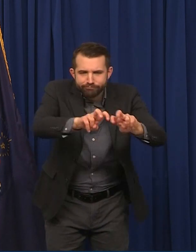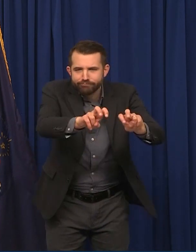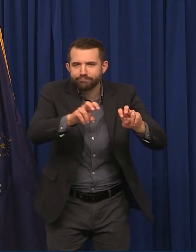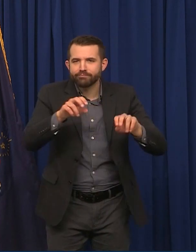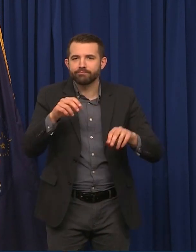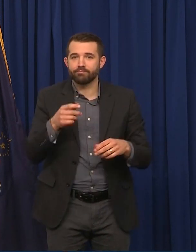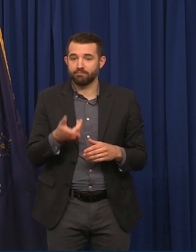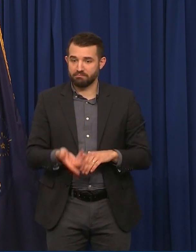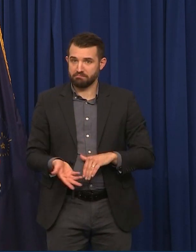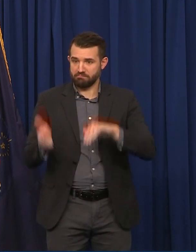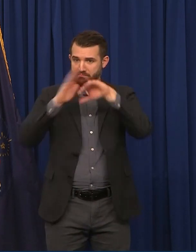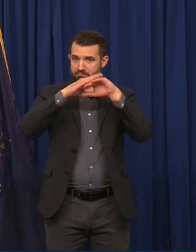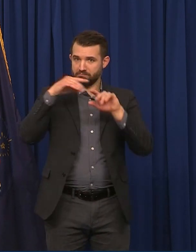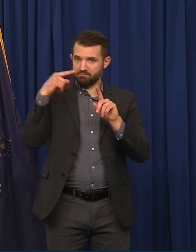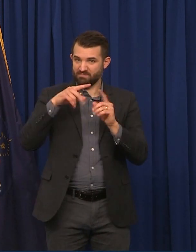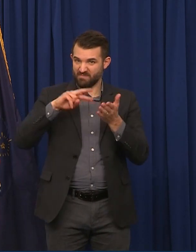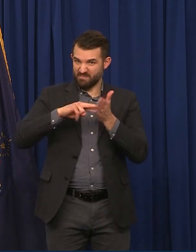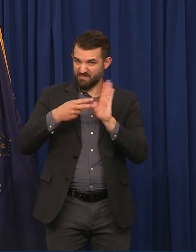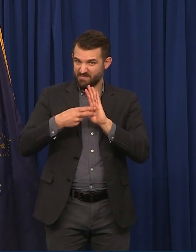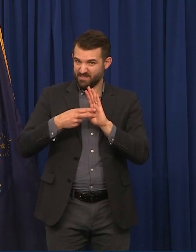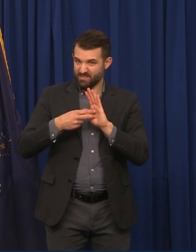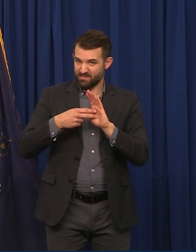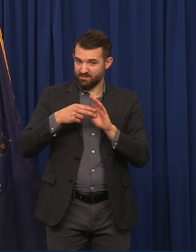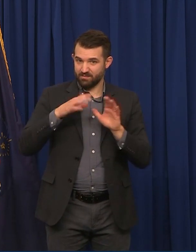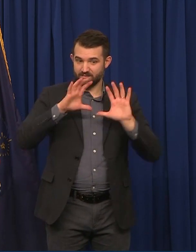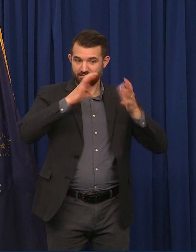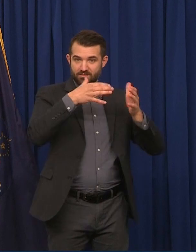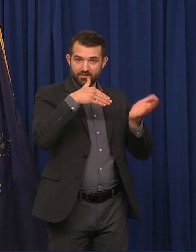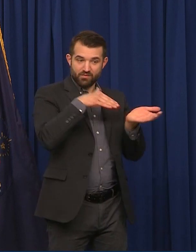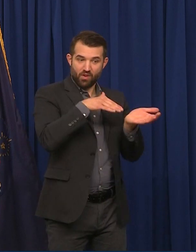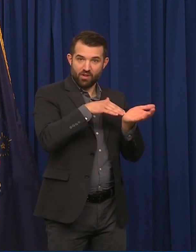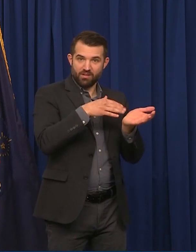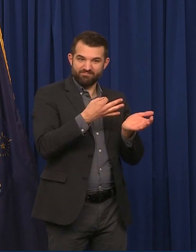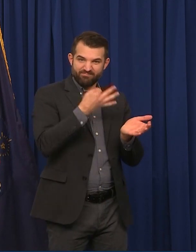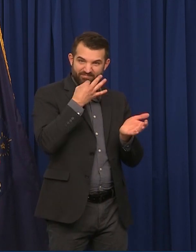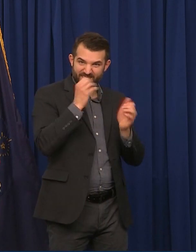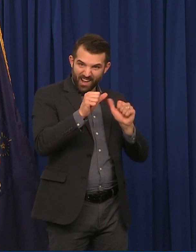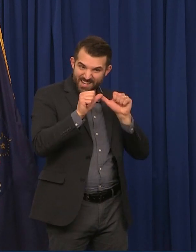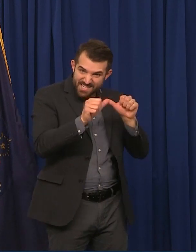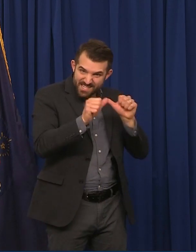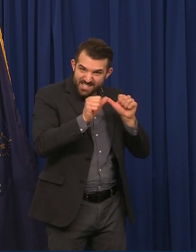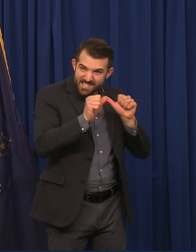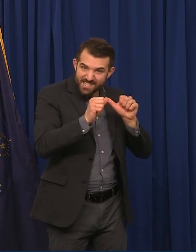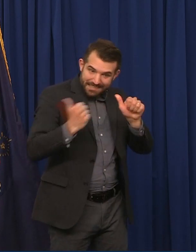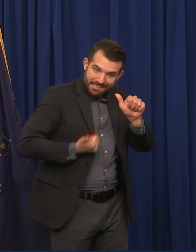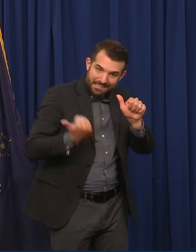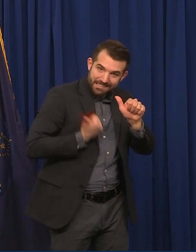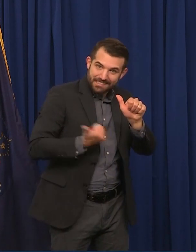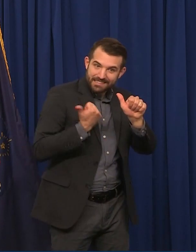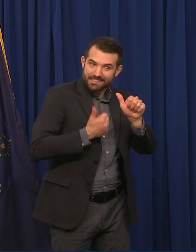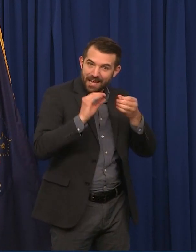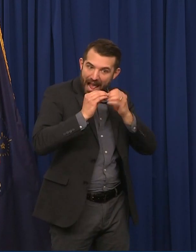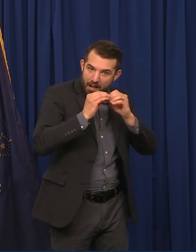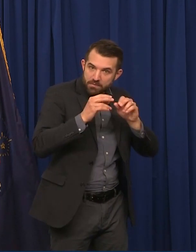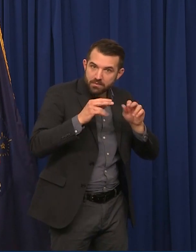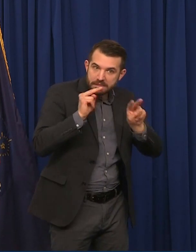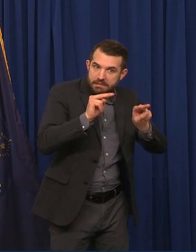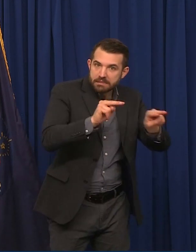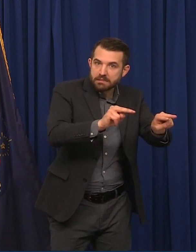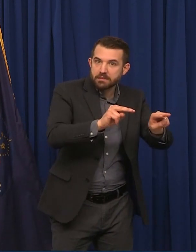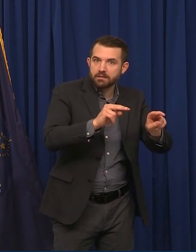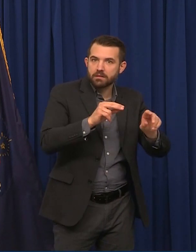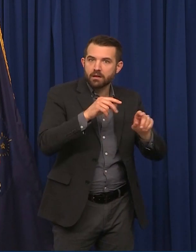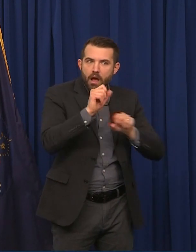these individuals and at a minimum get a sense of where they've been in the past 2 weeks and the folks that they've been in the